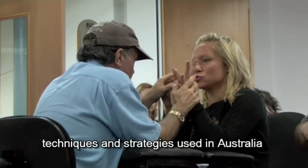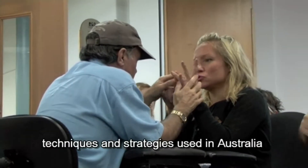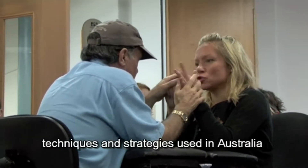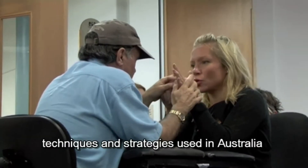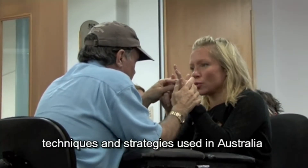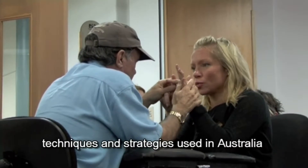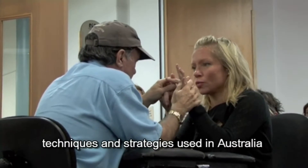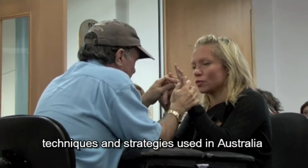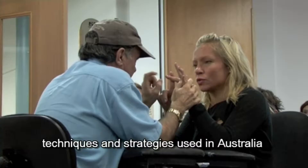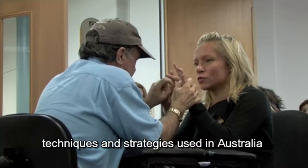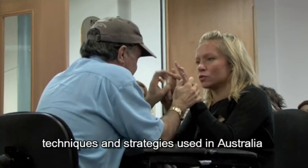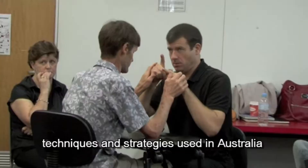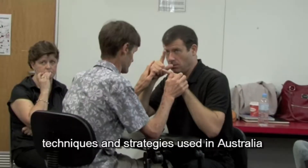techniques and strategies used in Australia.